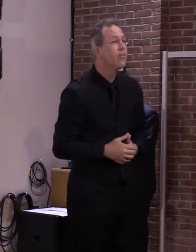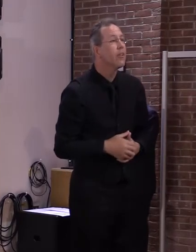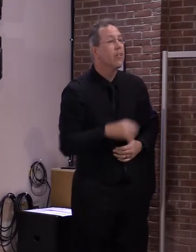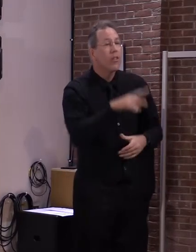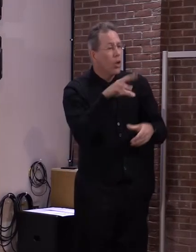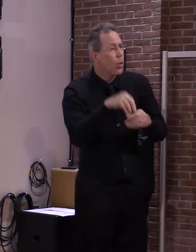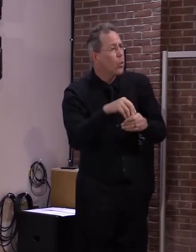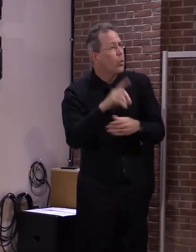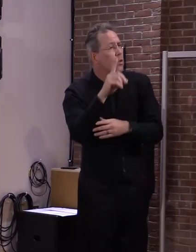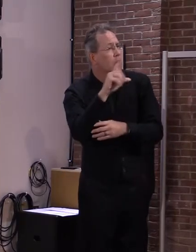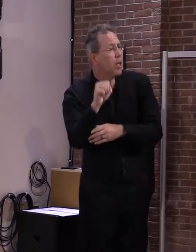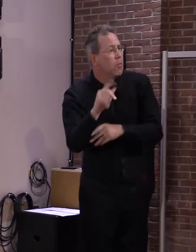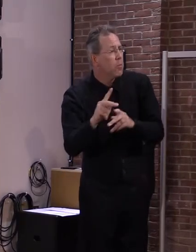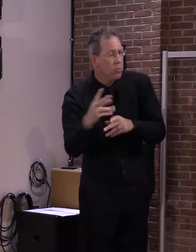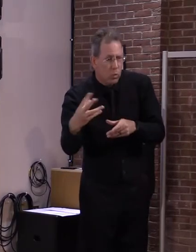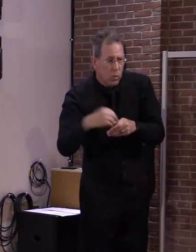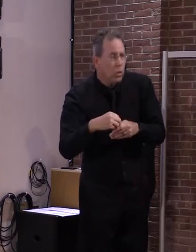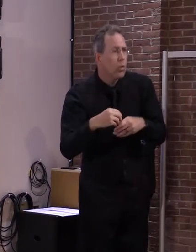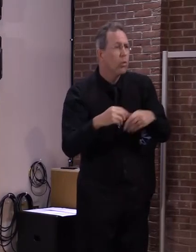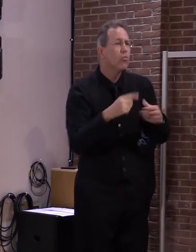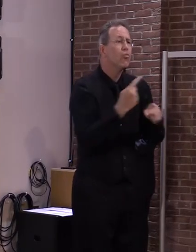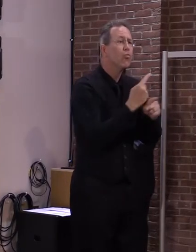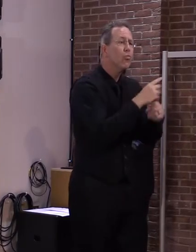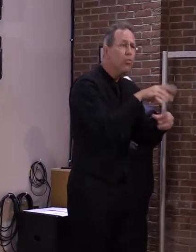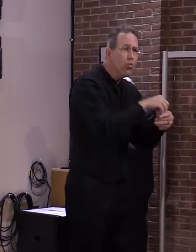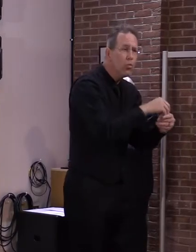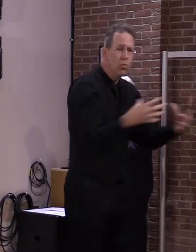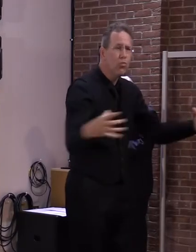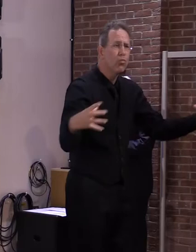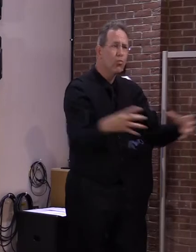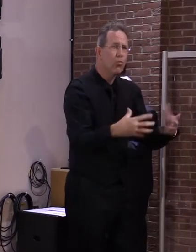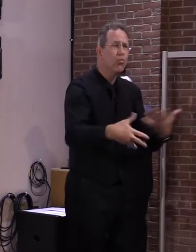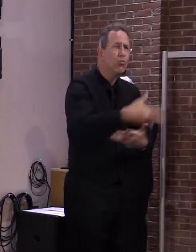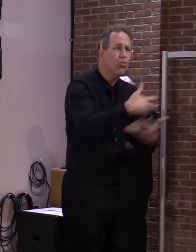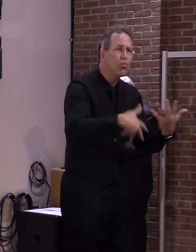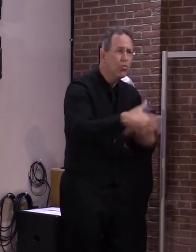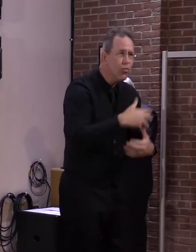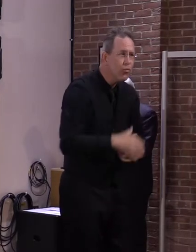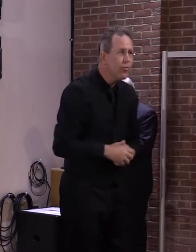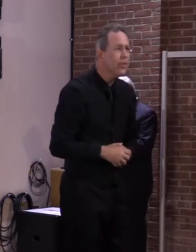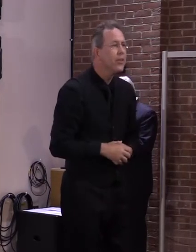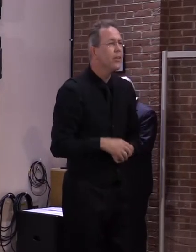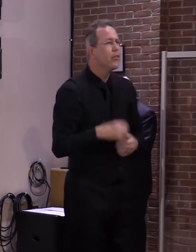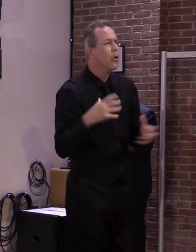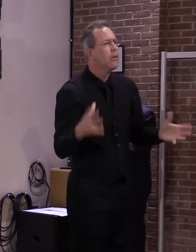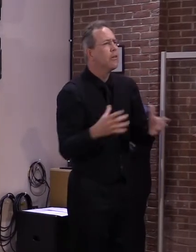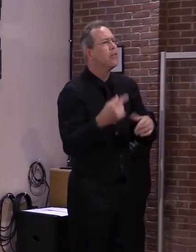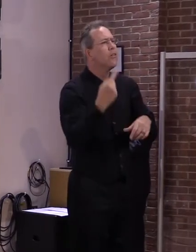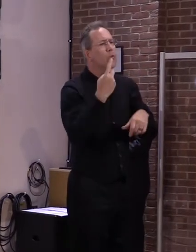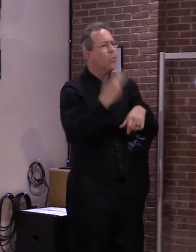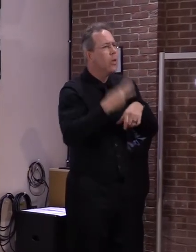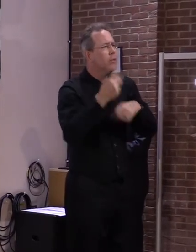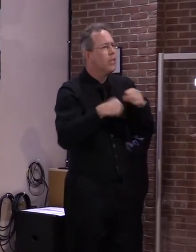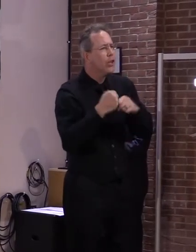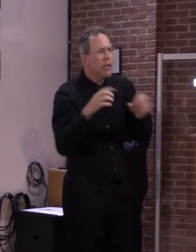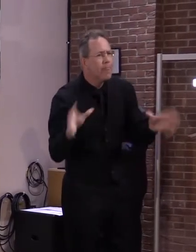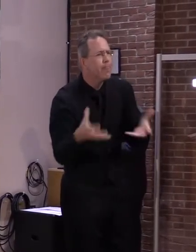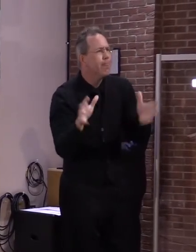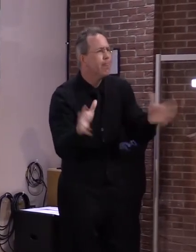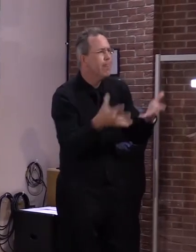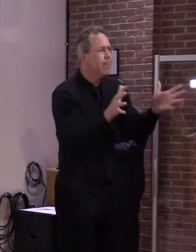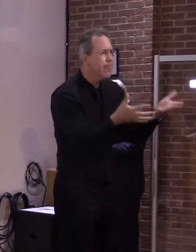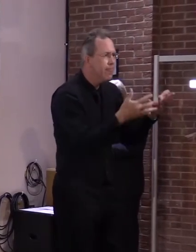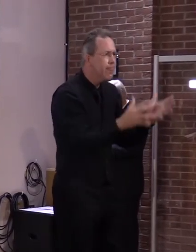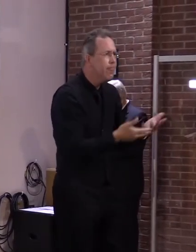in community for the first time in 2 years, a program for children experiencing homelessness that has an incredible schedule of summer field trips lined